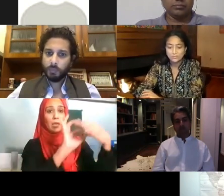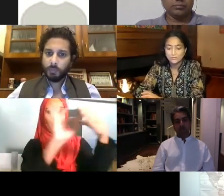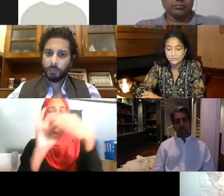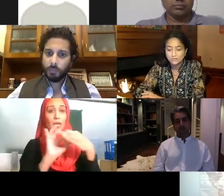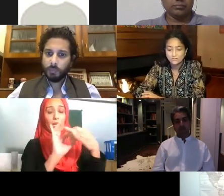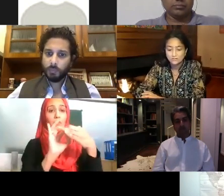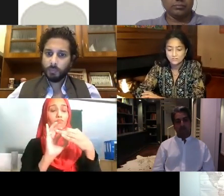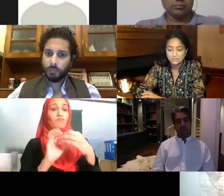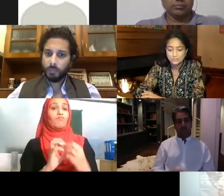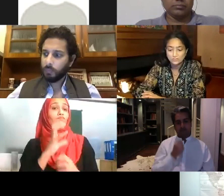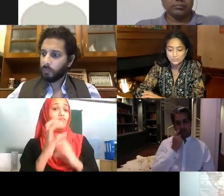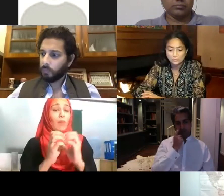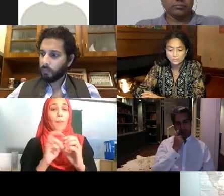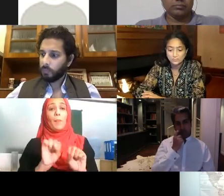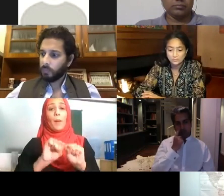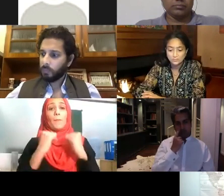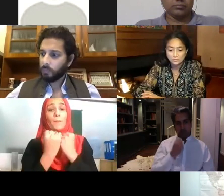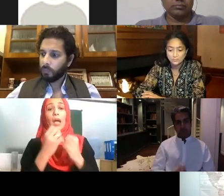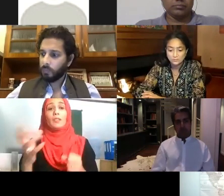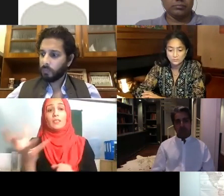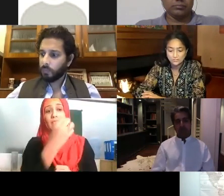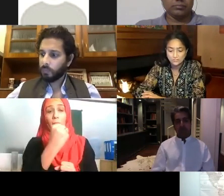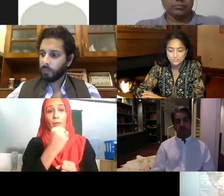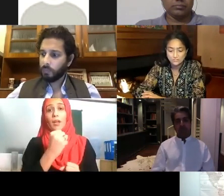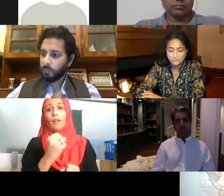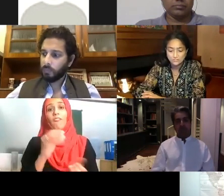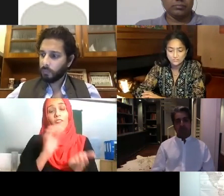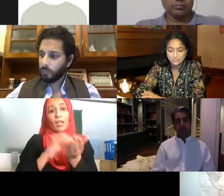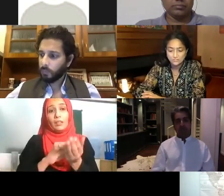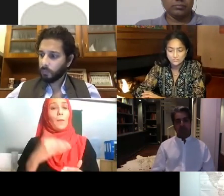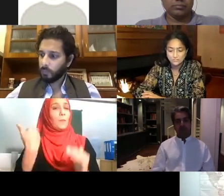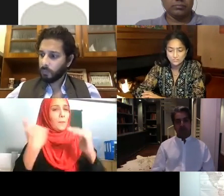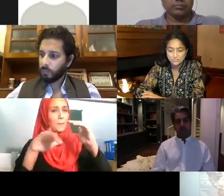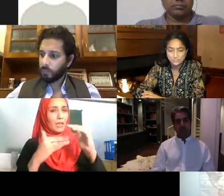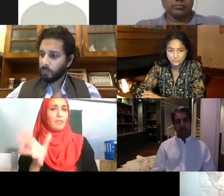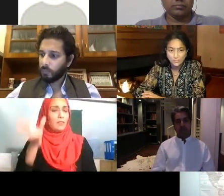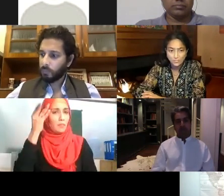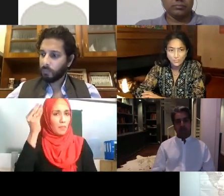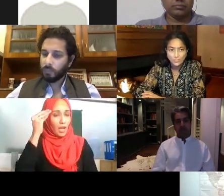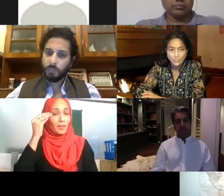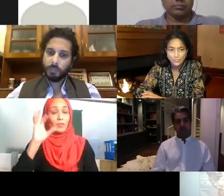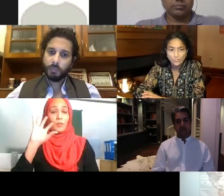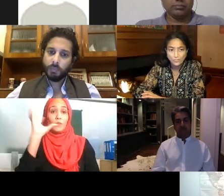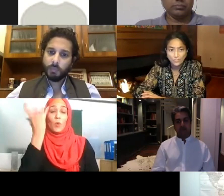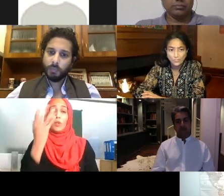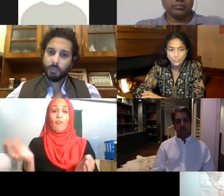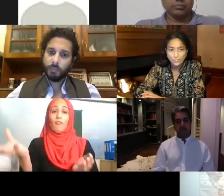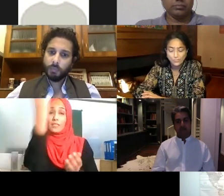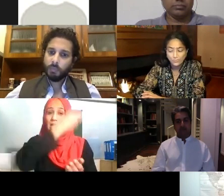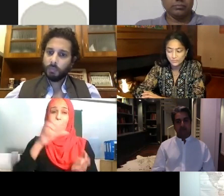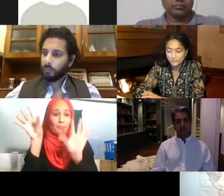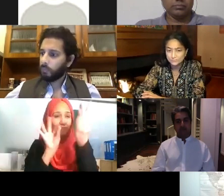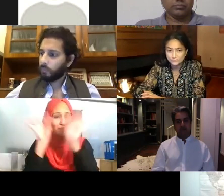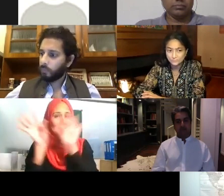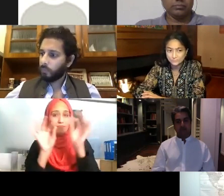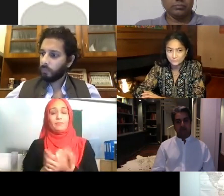opportunities, and also to get messages and information across the world. But